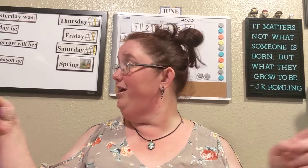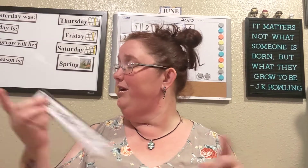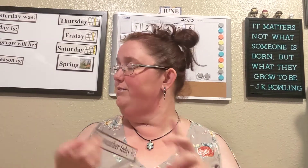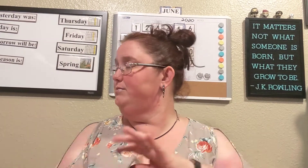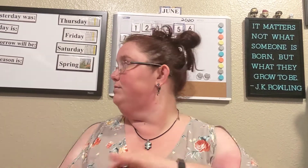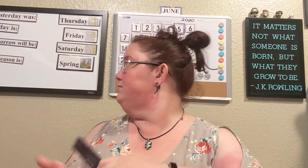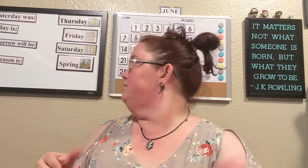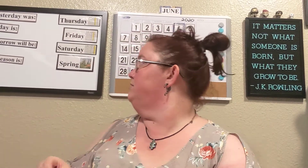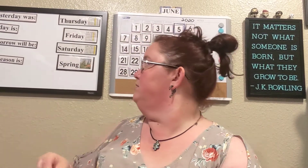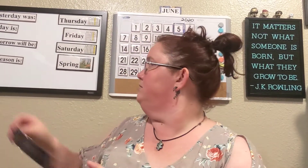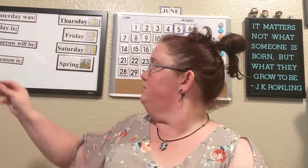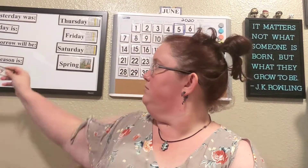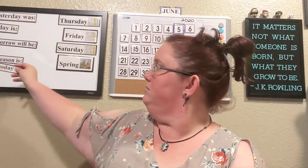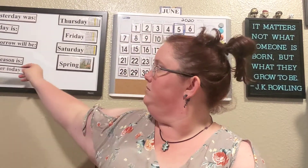here.